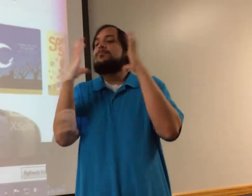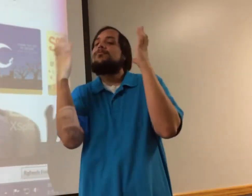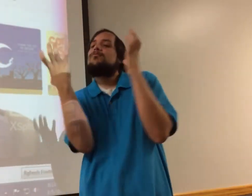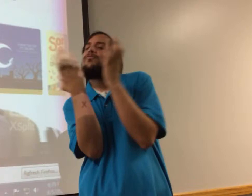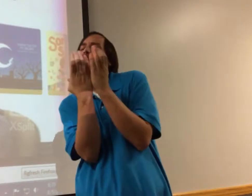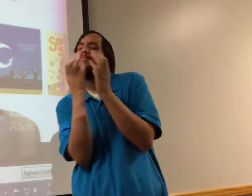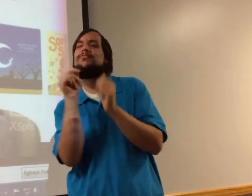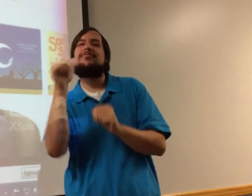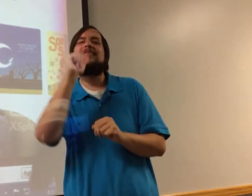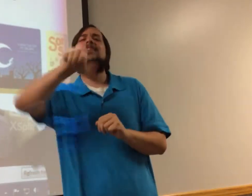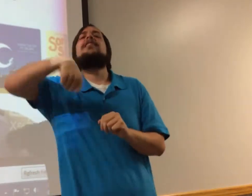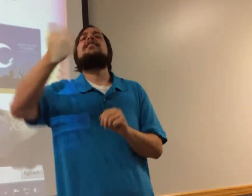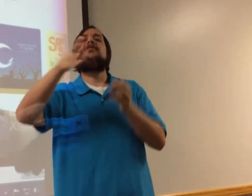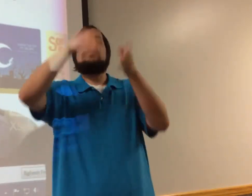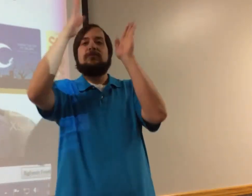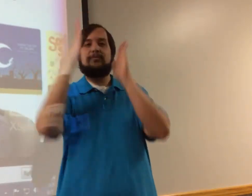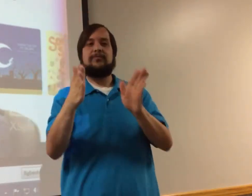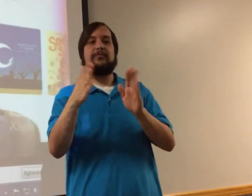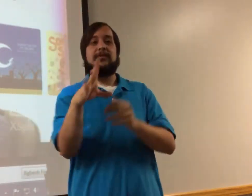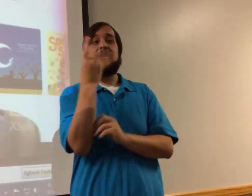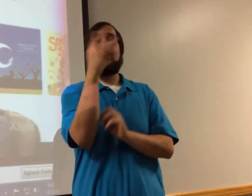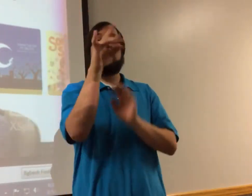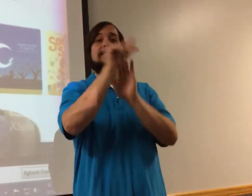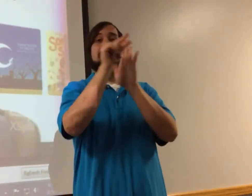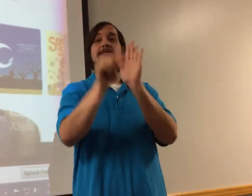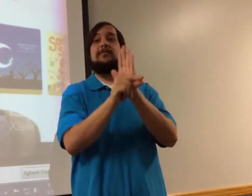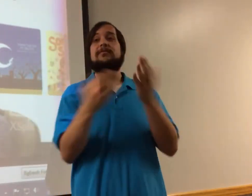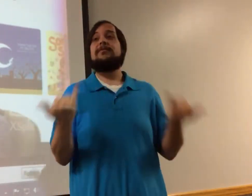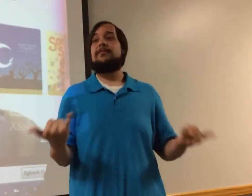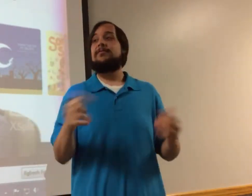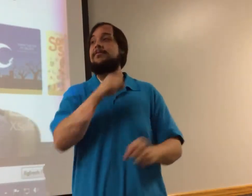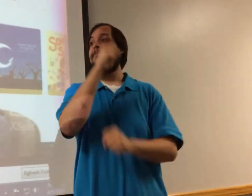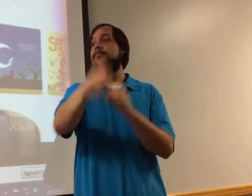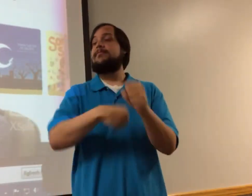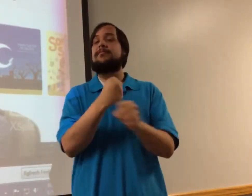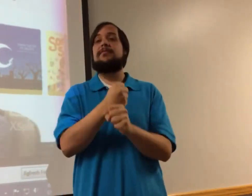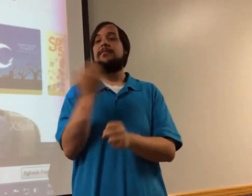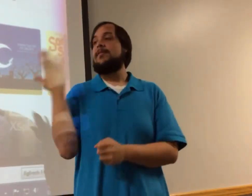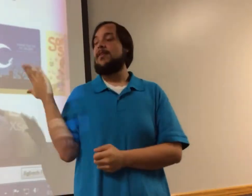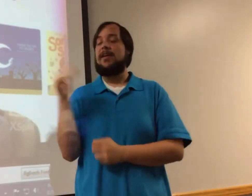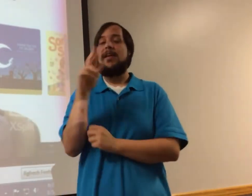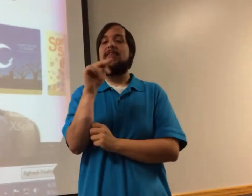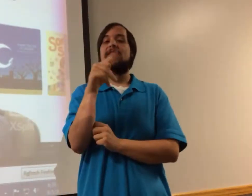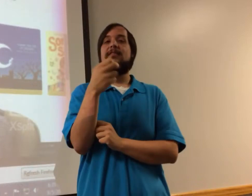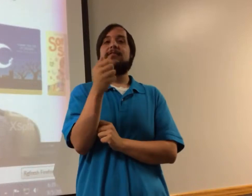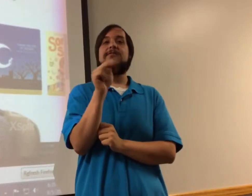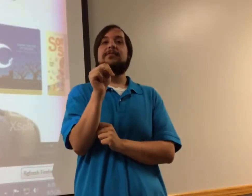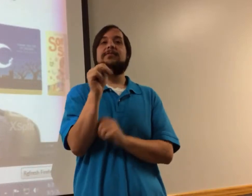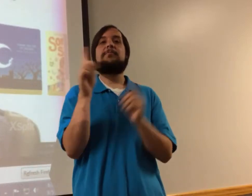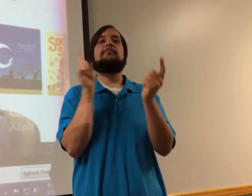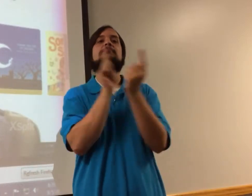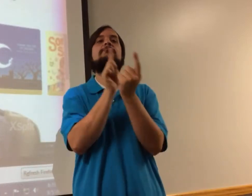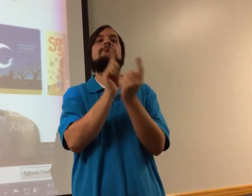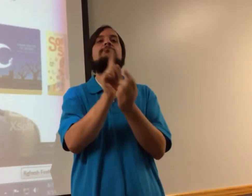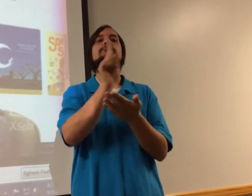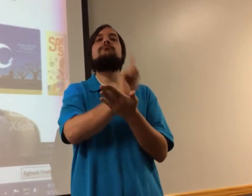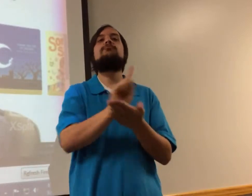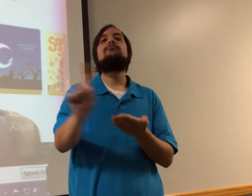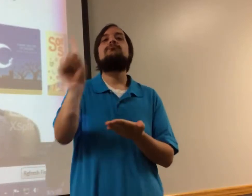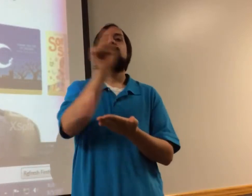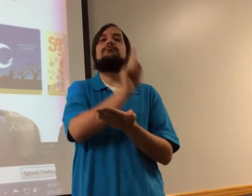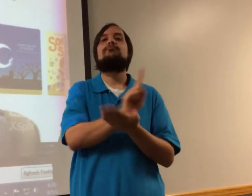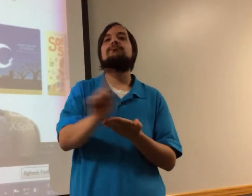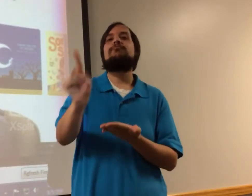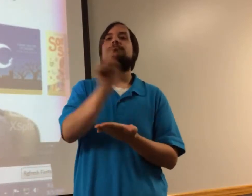is another child that will be 8th grade this year that Anthony meets with weekly. So we are